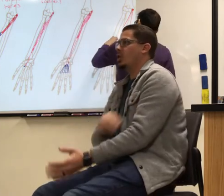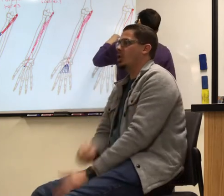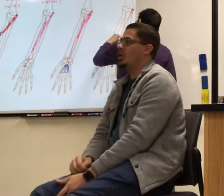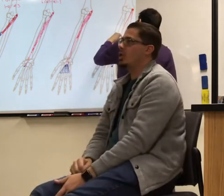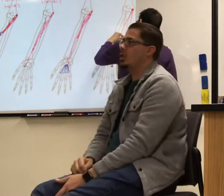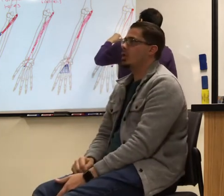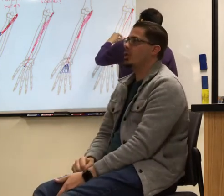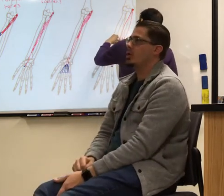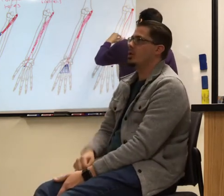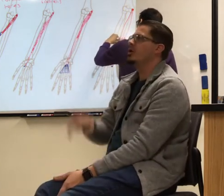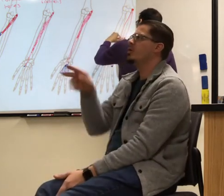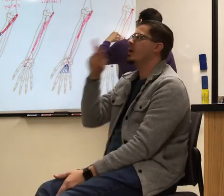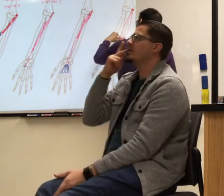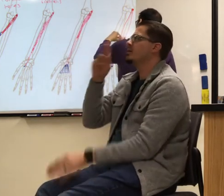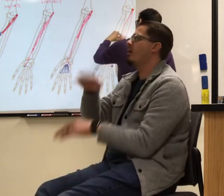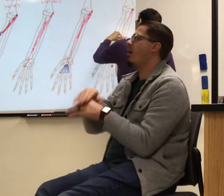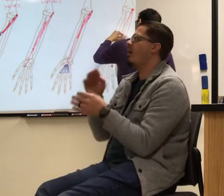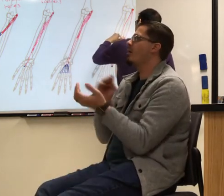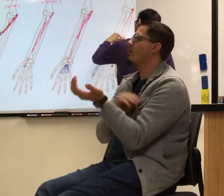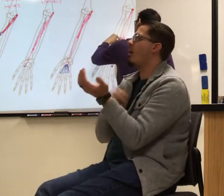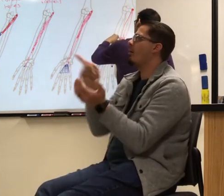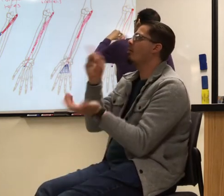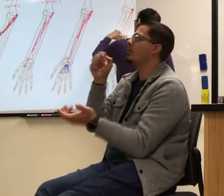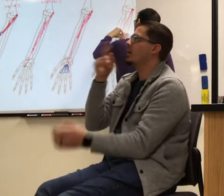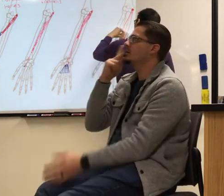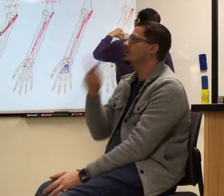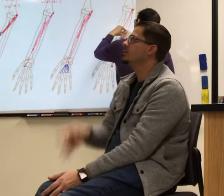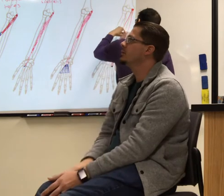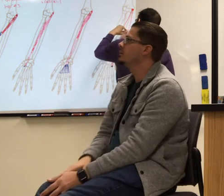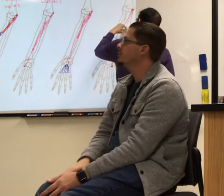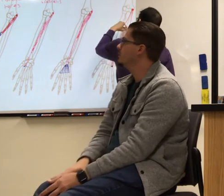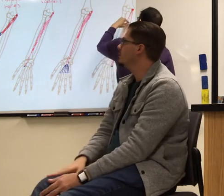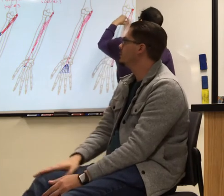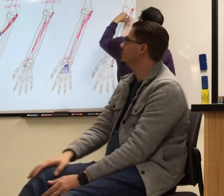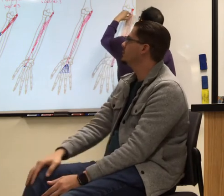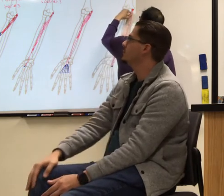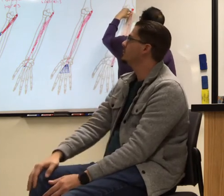Well, anyways, look for it on our model, see how they model it.